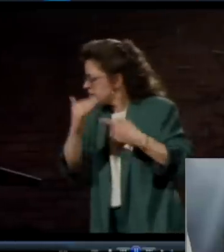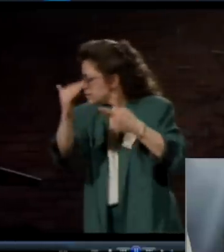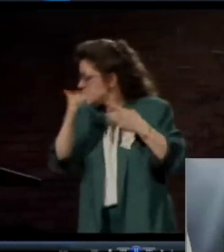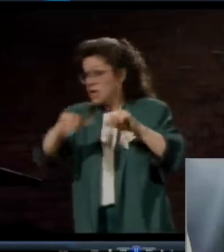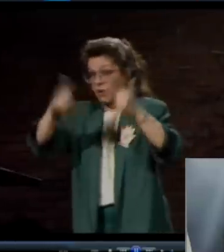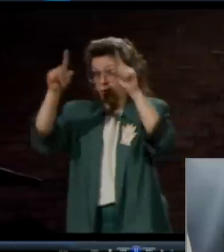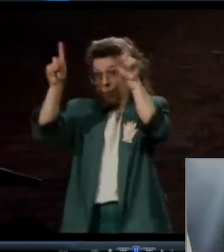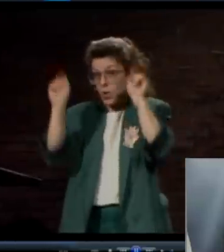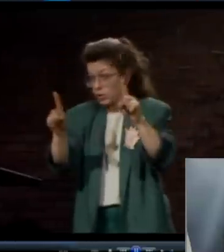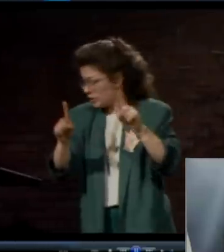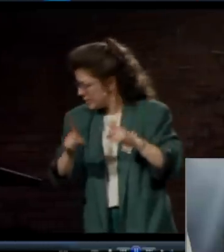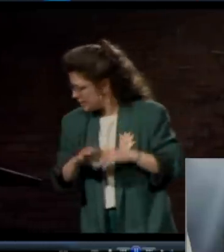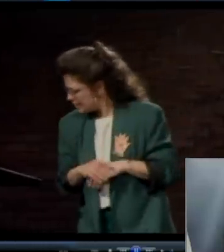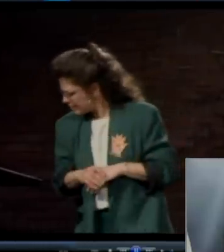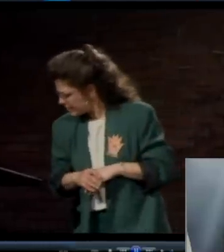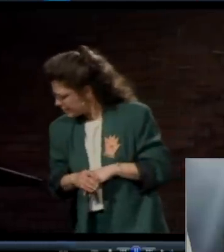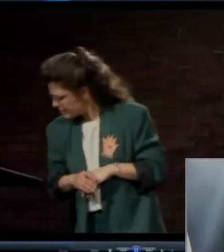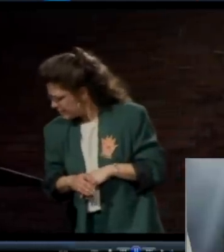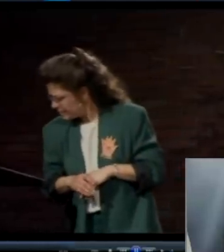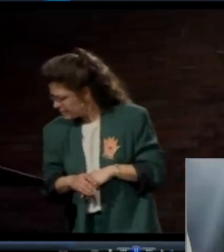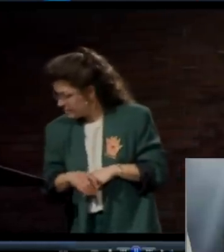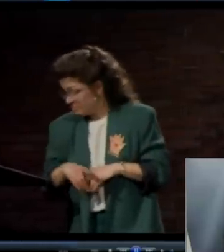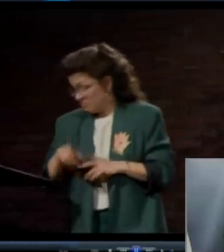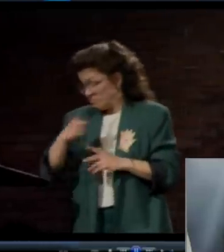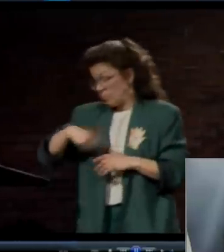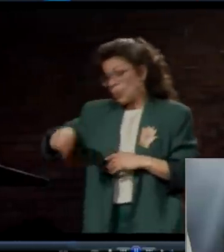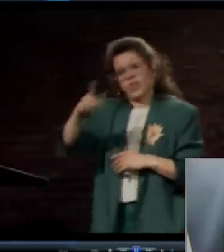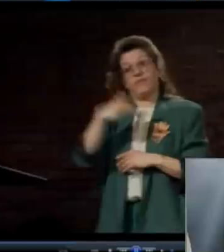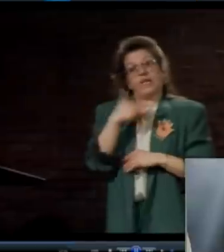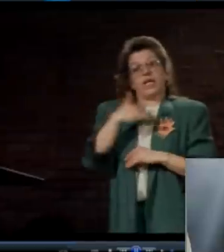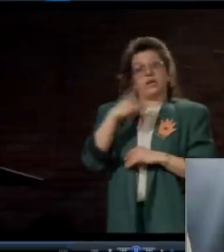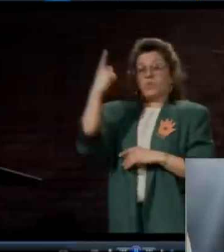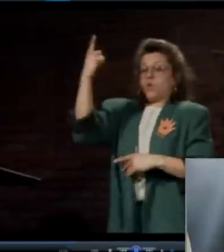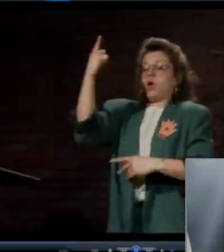And later I will break down some categories for you all.